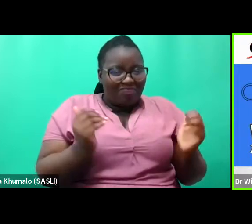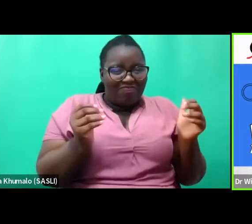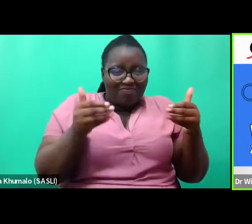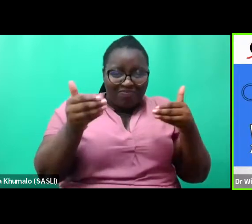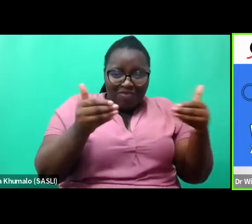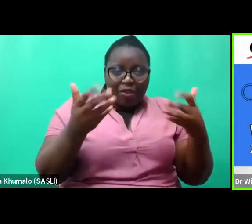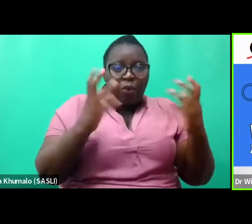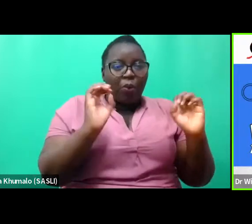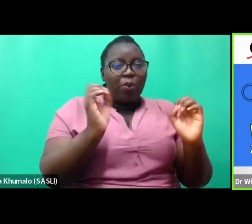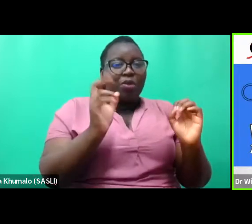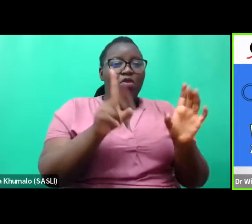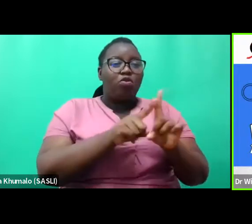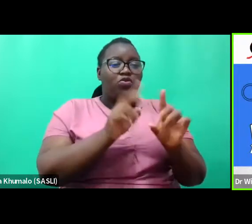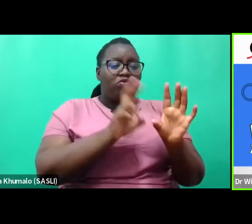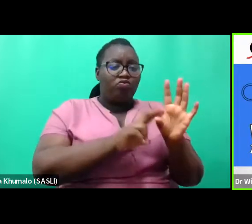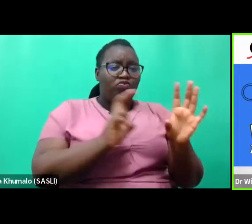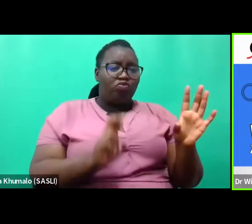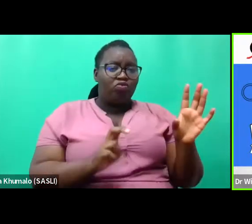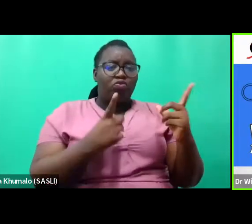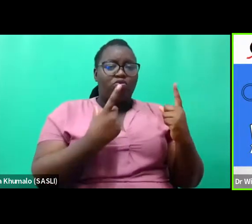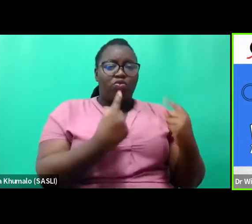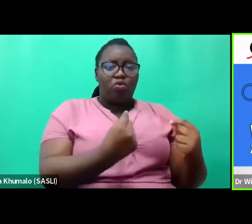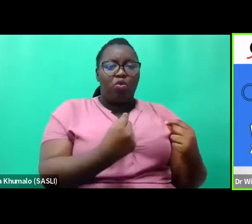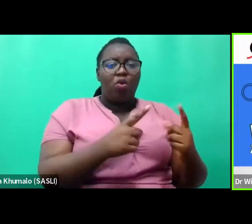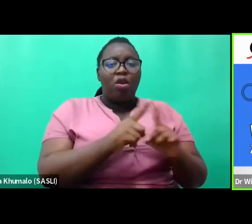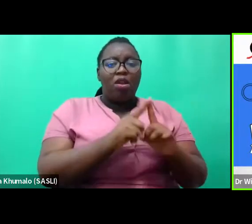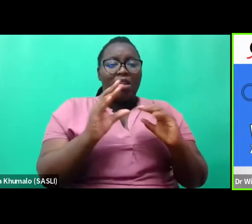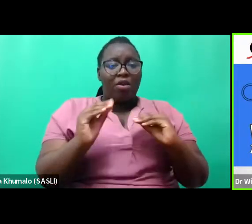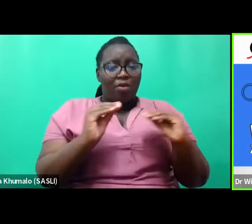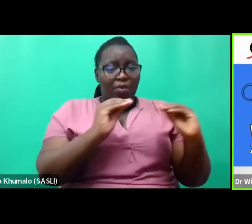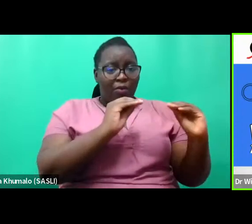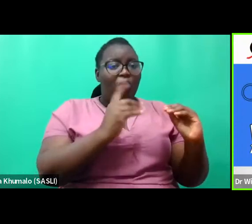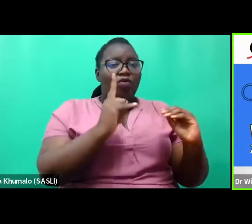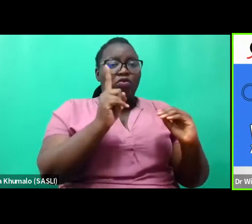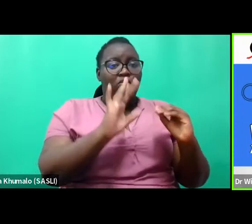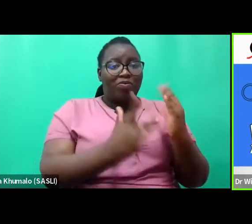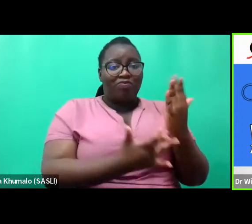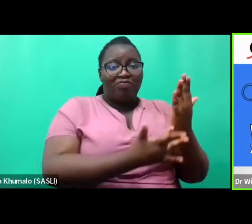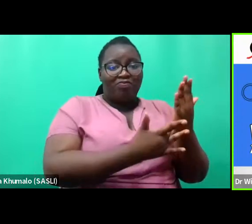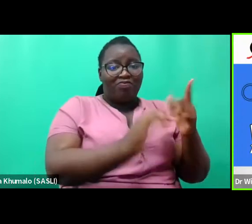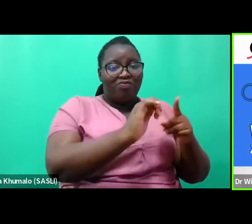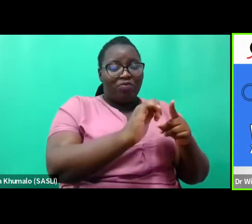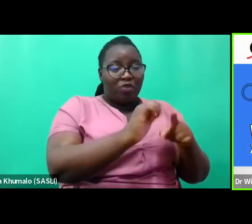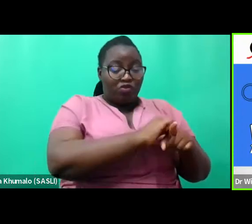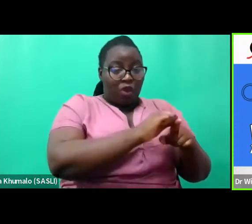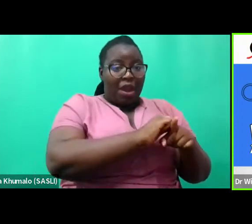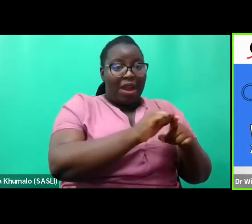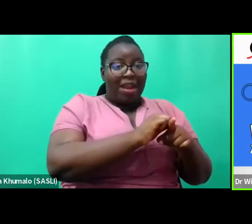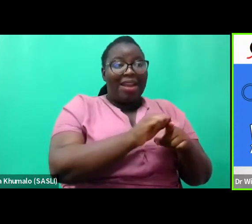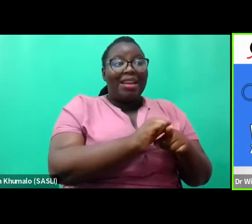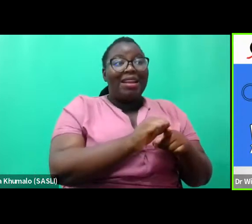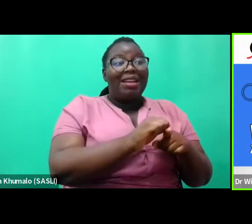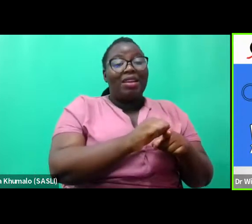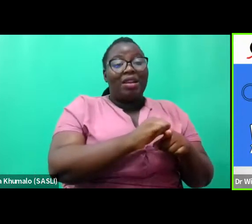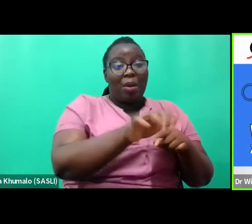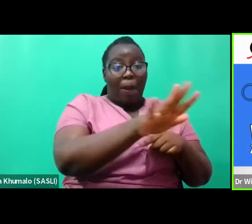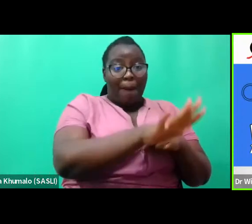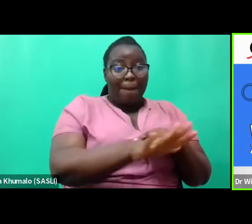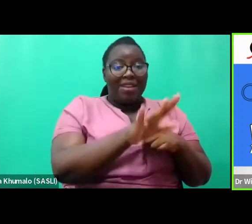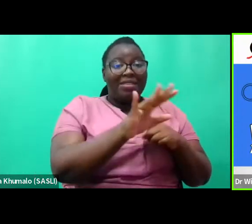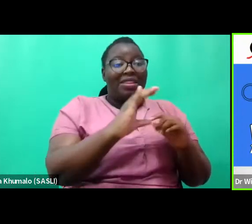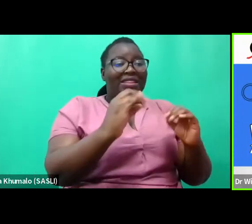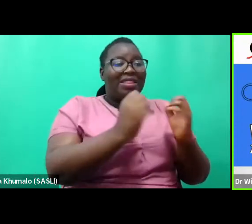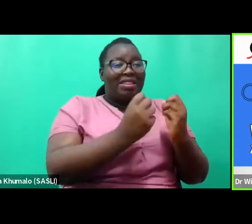out. And since then, you've moved to a vocational training facility that's autism specific. What are the kinds